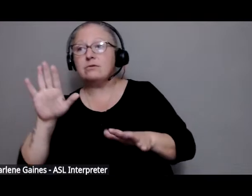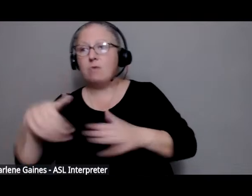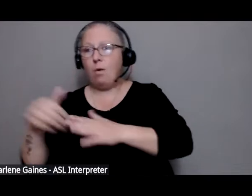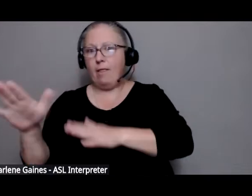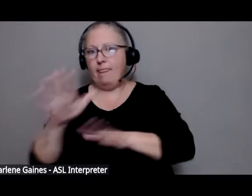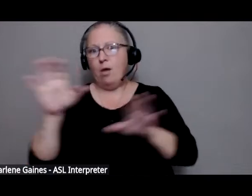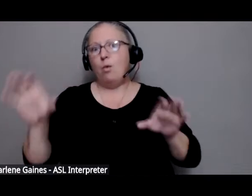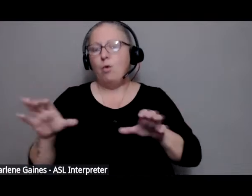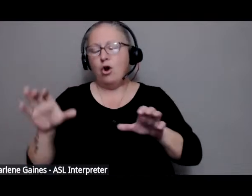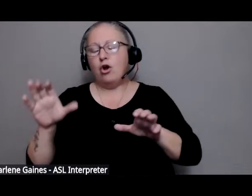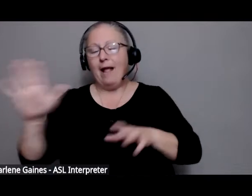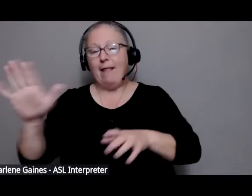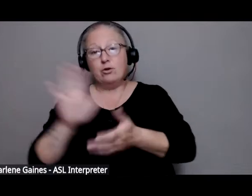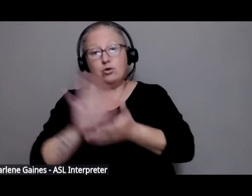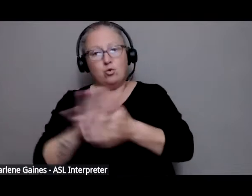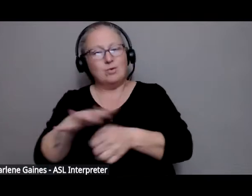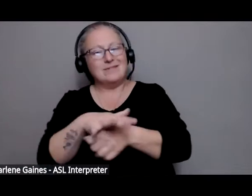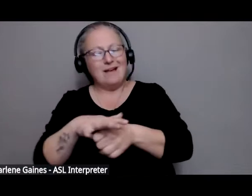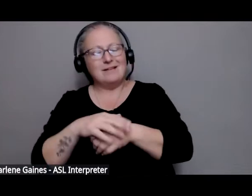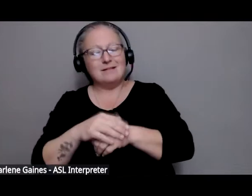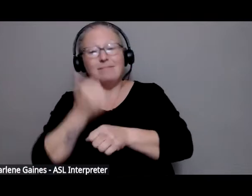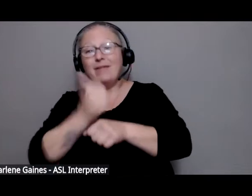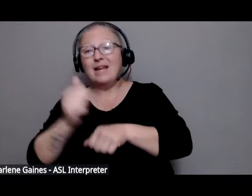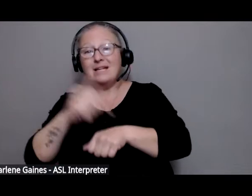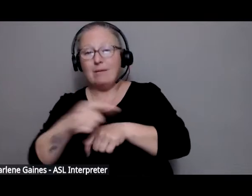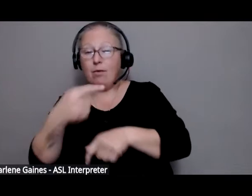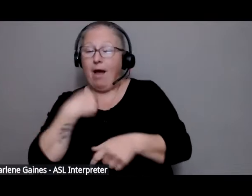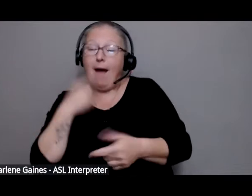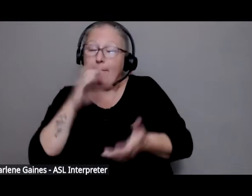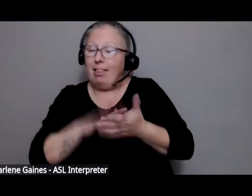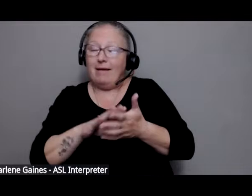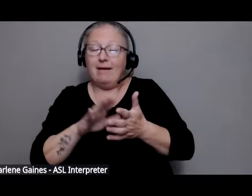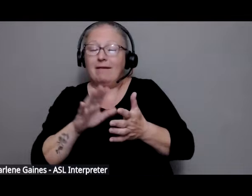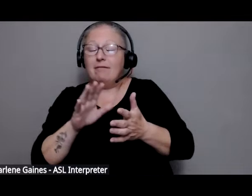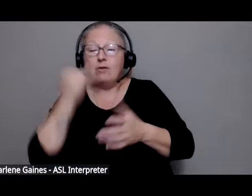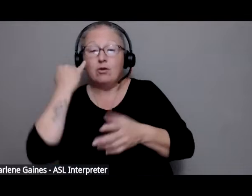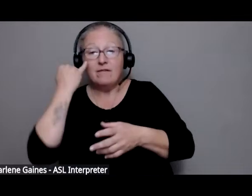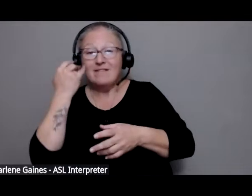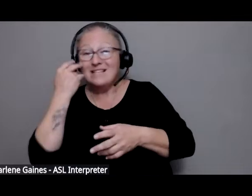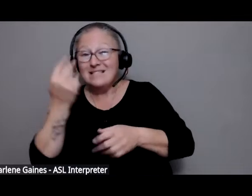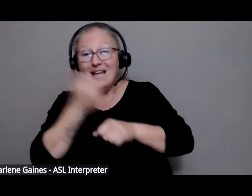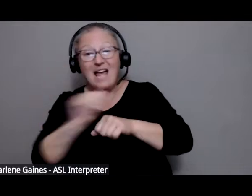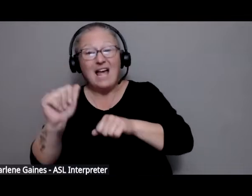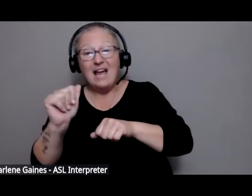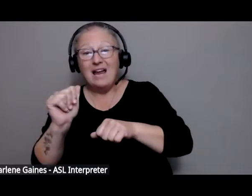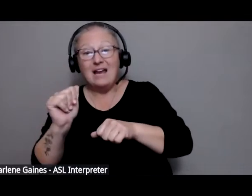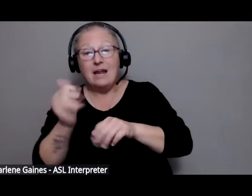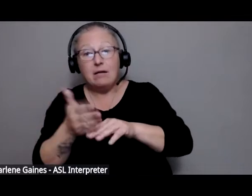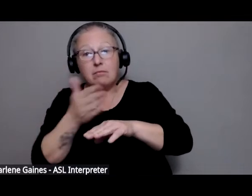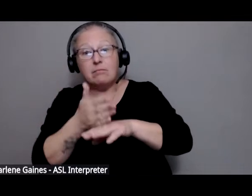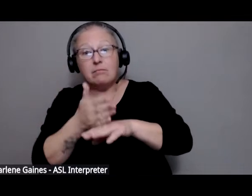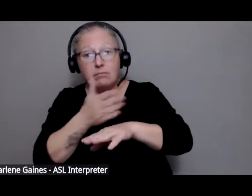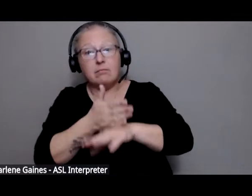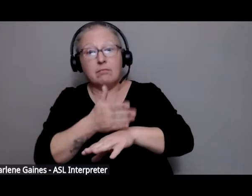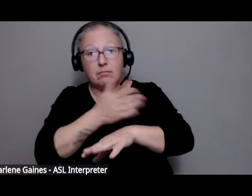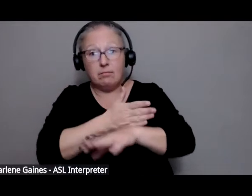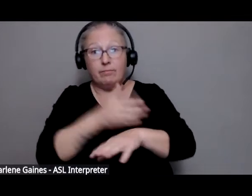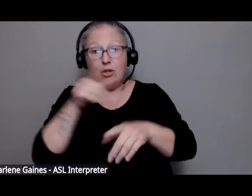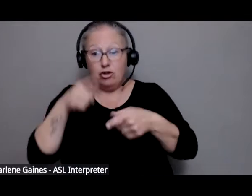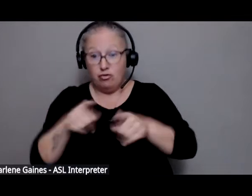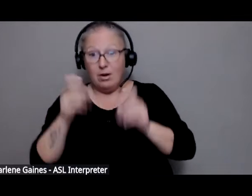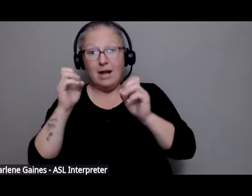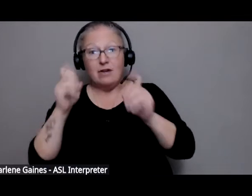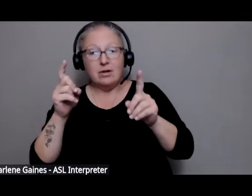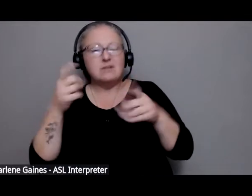school sites. And anytime that you see, I'm a big believer in this, anytime that you see incremental progress in education, it's something to